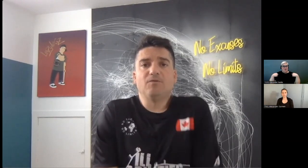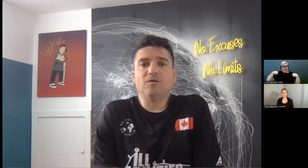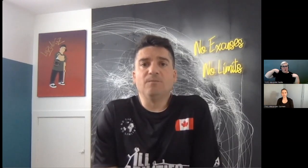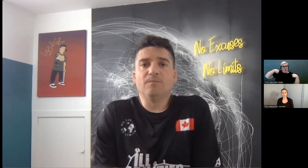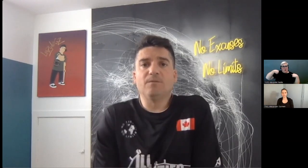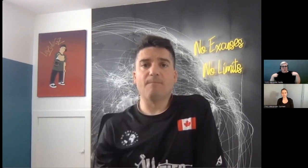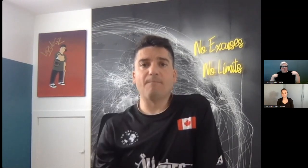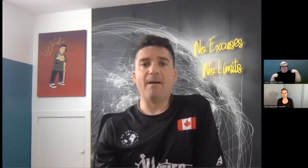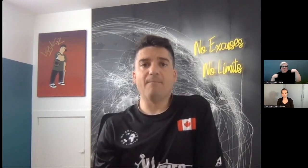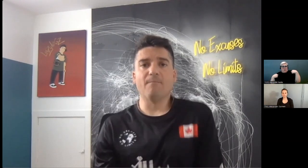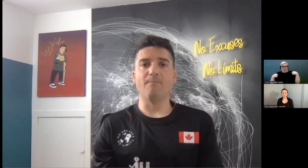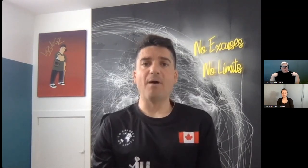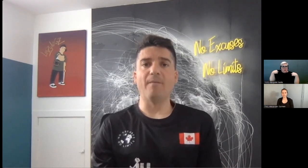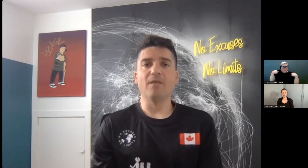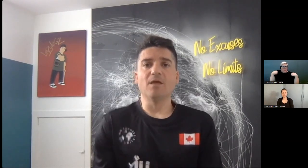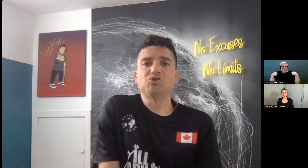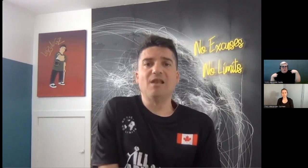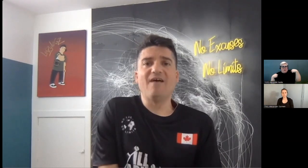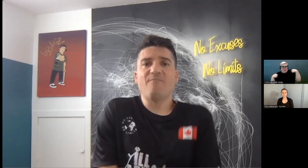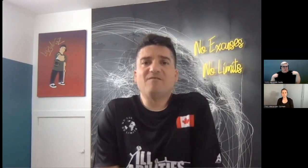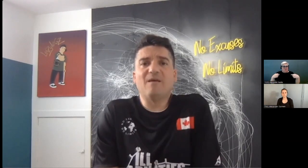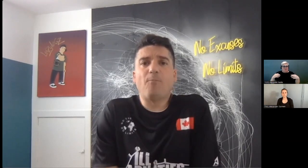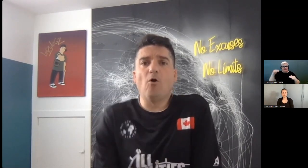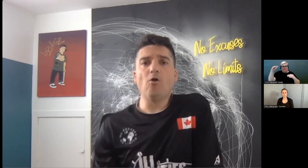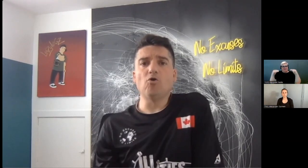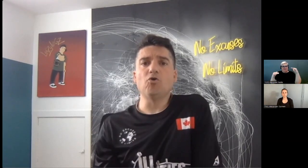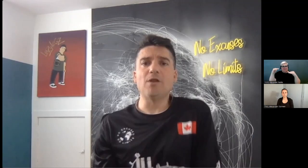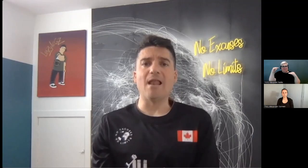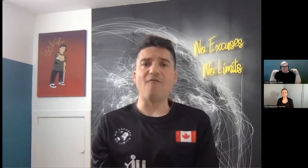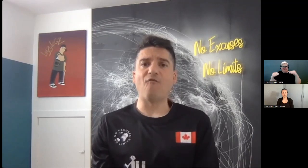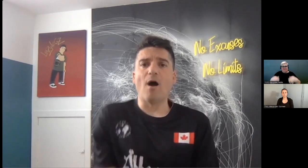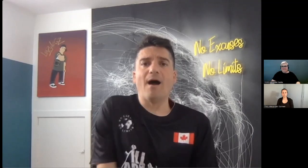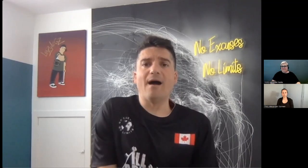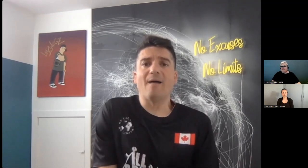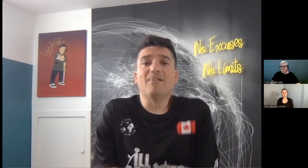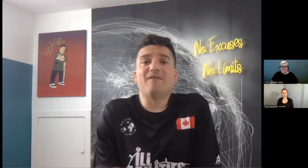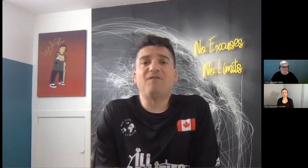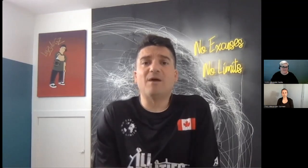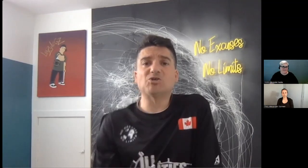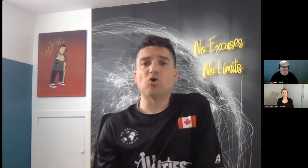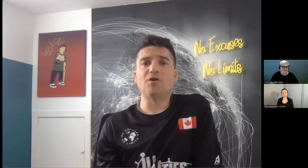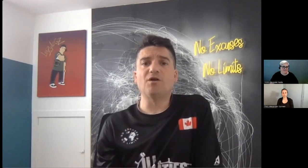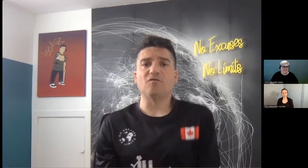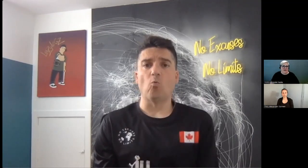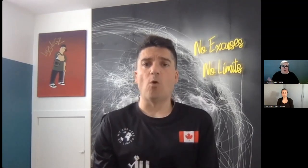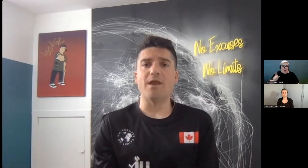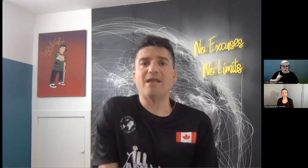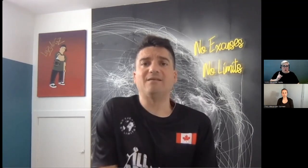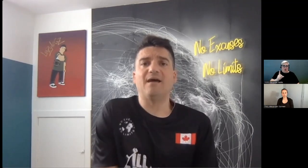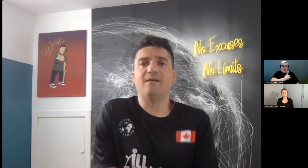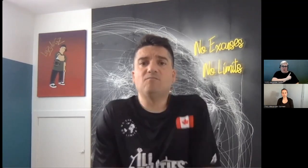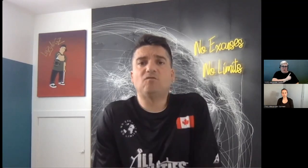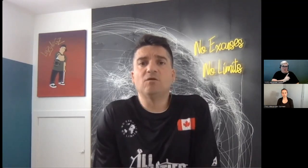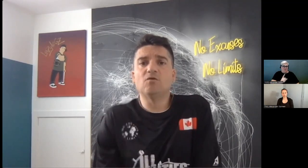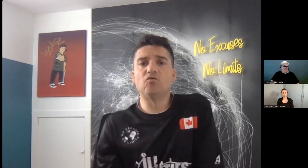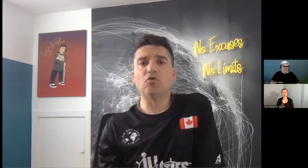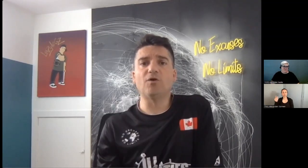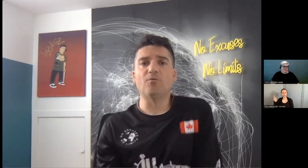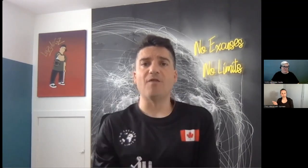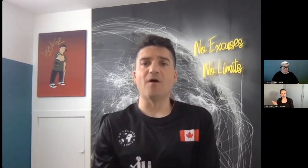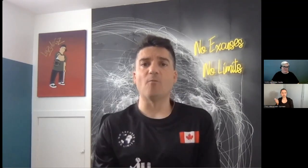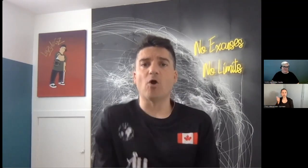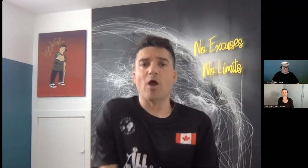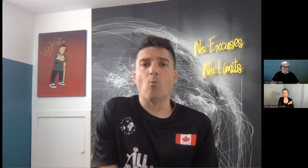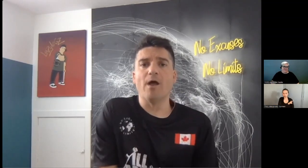up, up. Je lève mes épaules une à la fois. I'm lifting my shoulders one at a time to